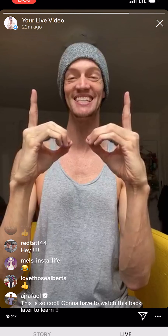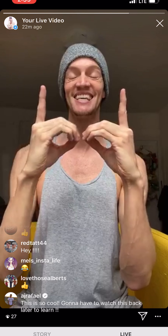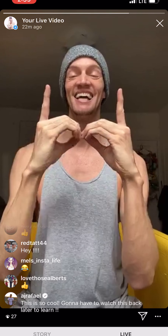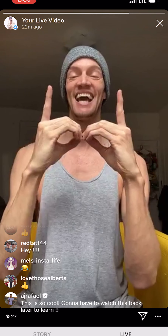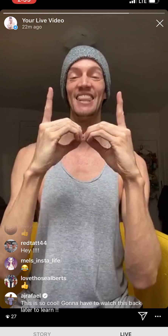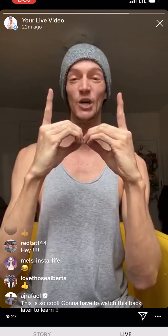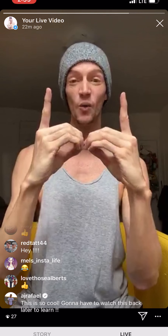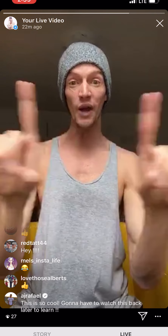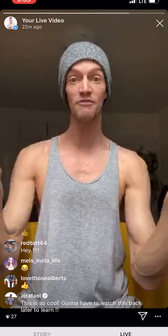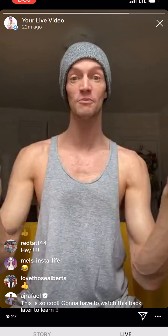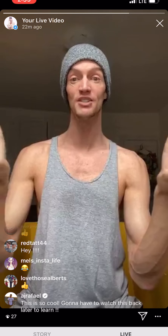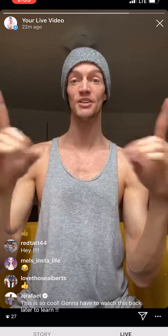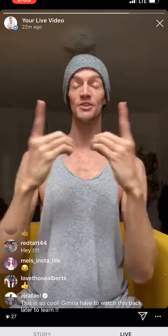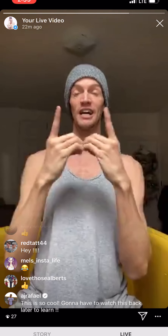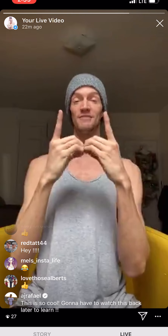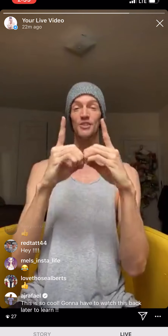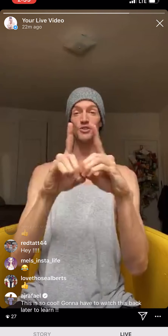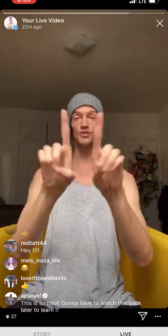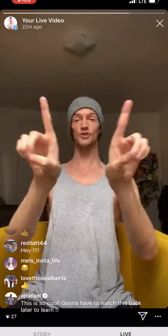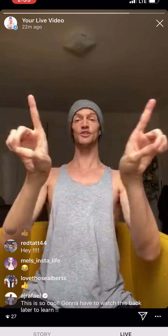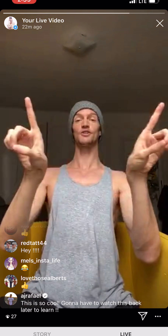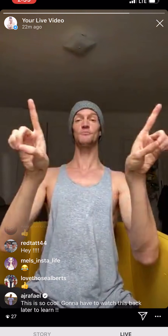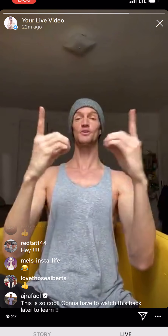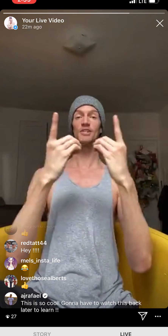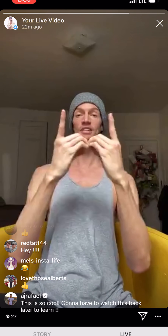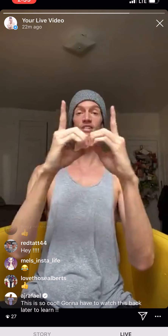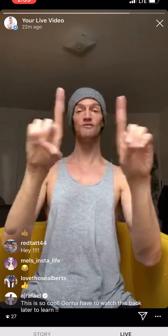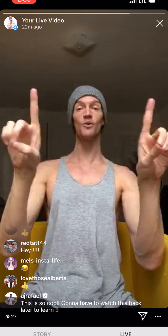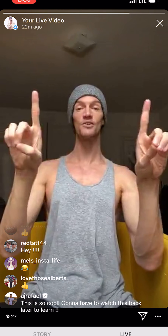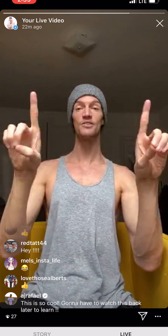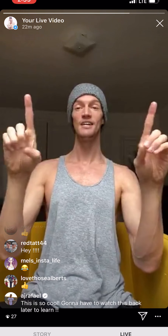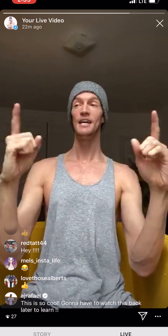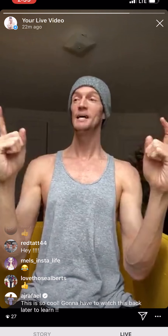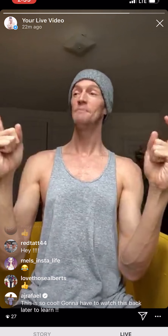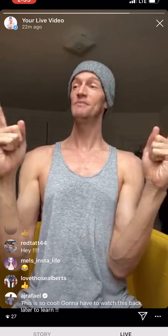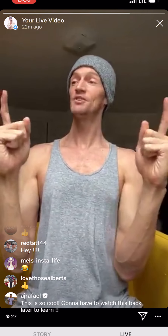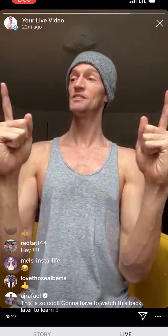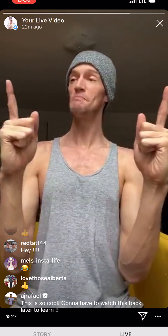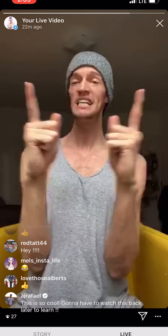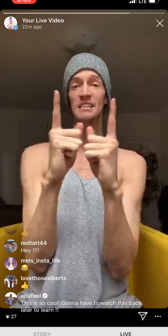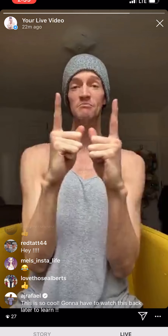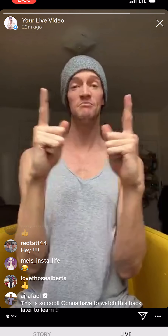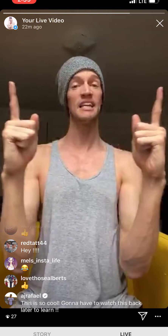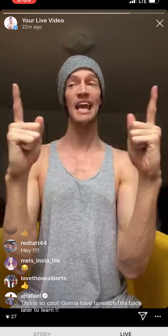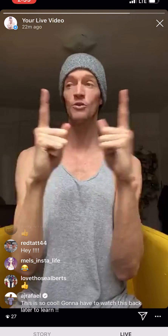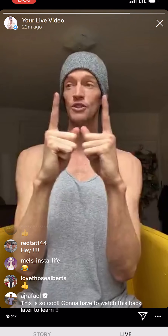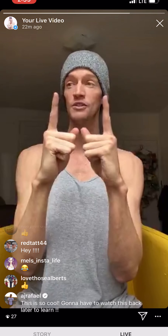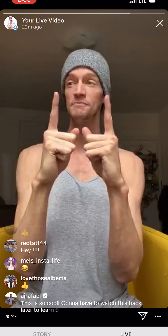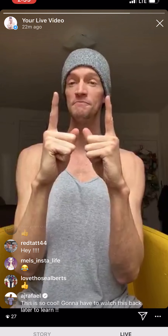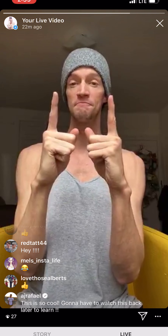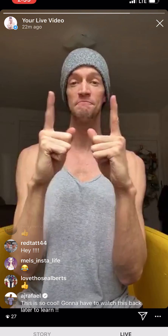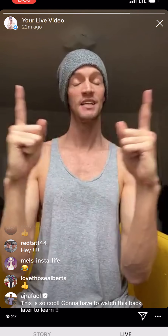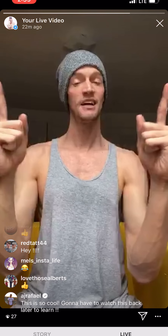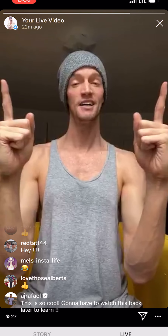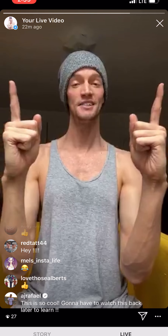and they go away from each other. Kind of in a circular motion. Divorce. But if you're just meeting, encounter, uh, just